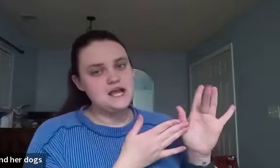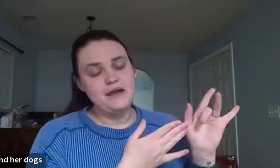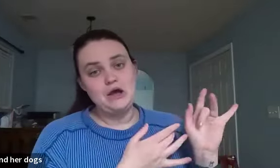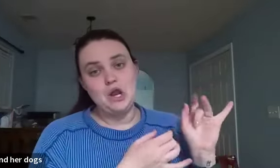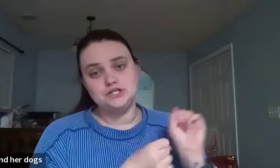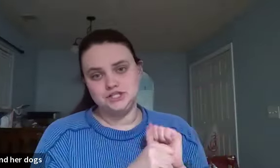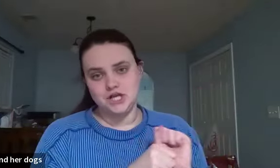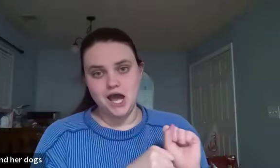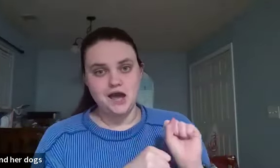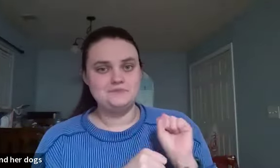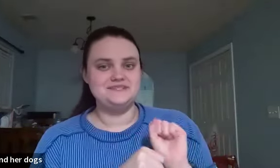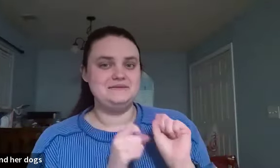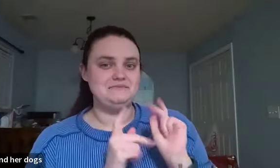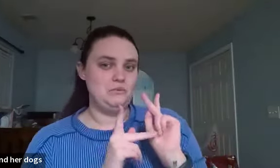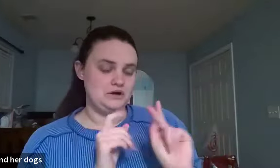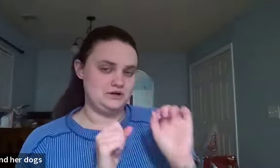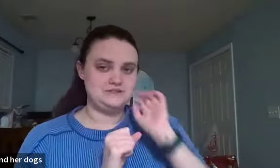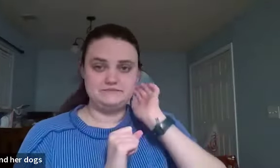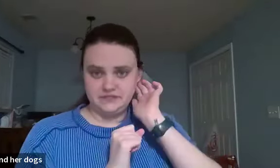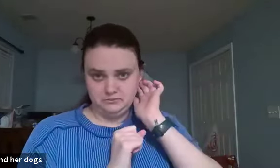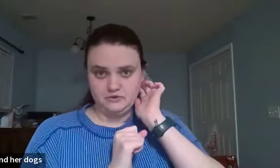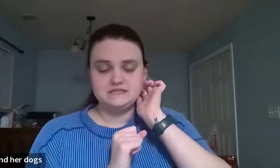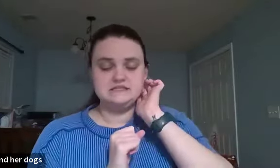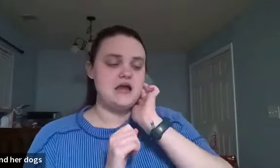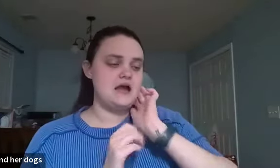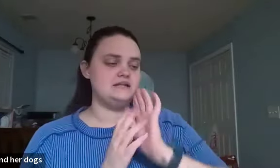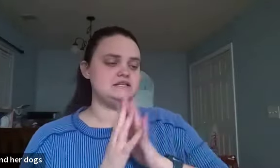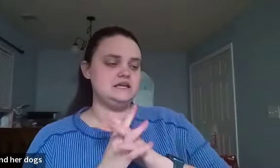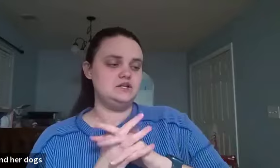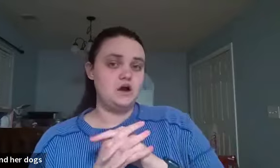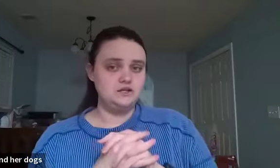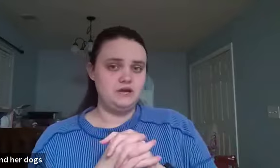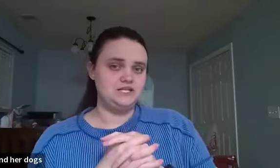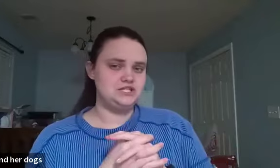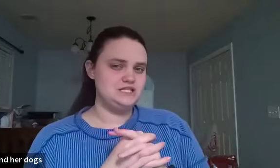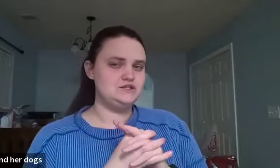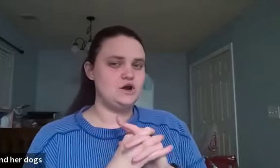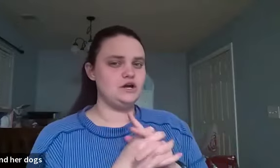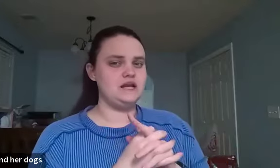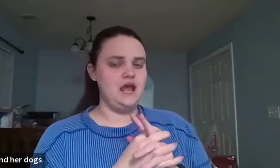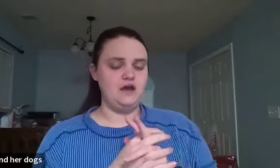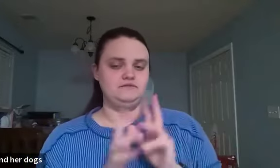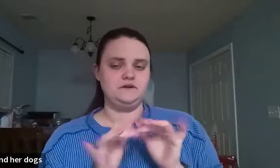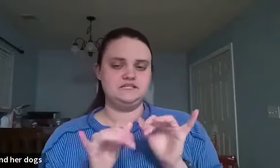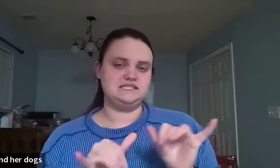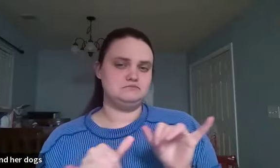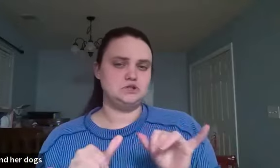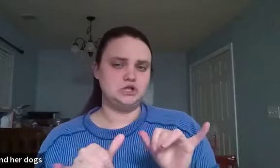thing about jobs and workers and people is that occupations are going to have a very